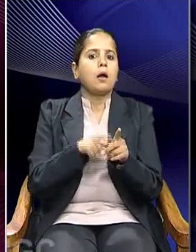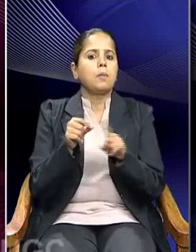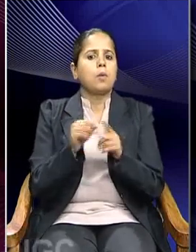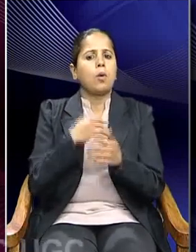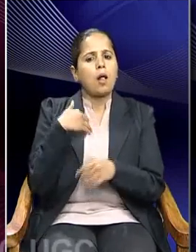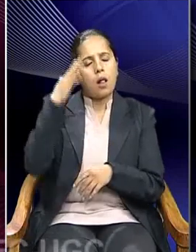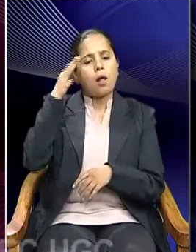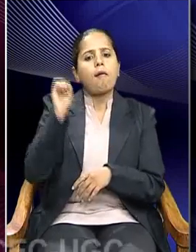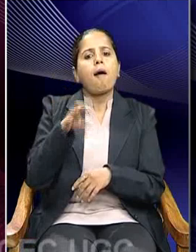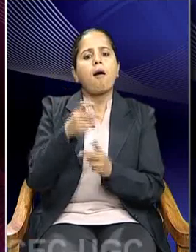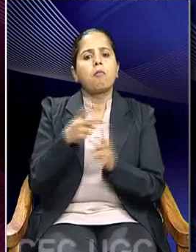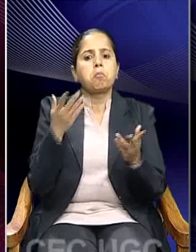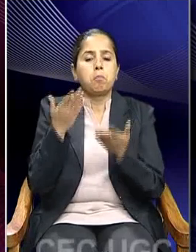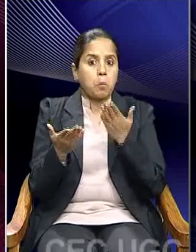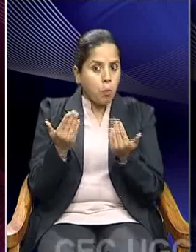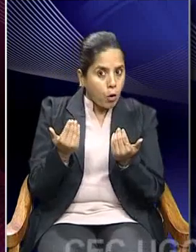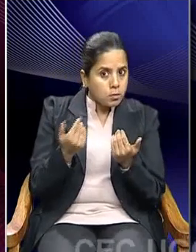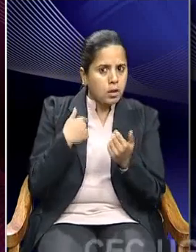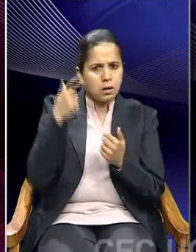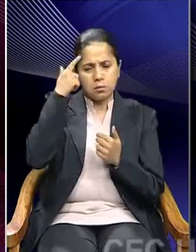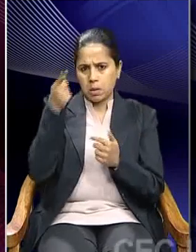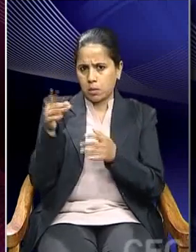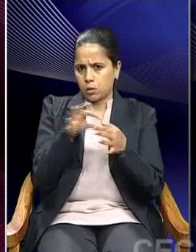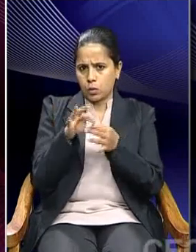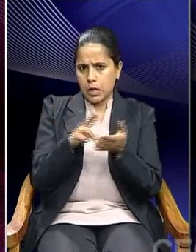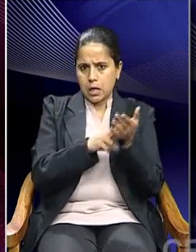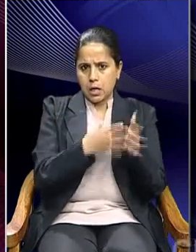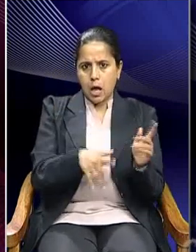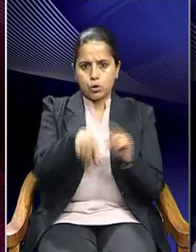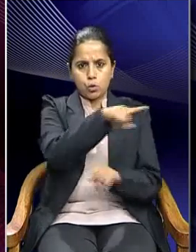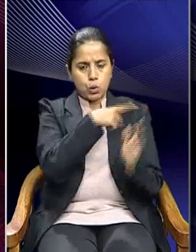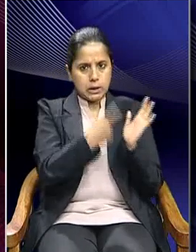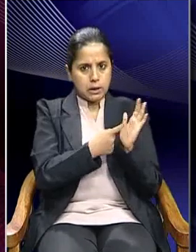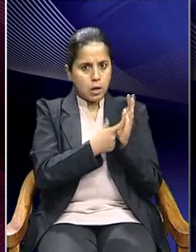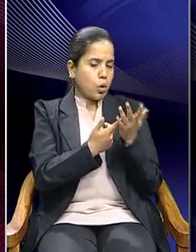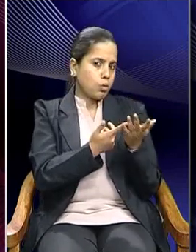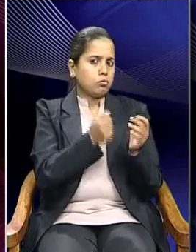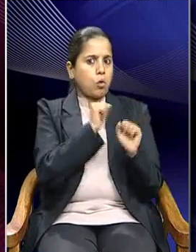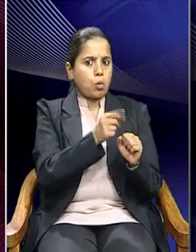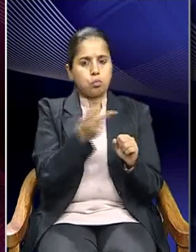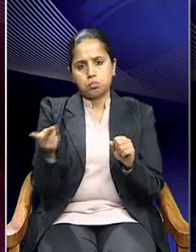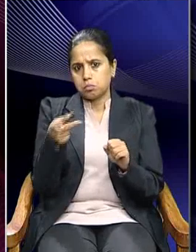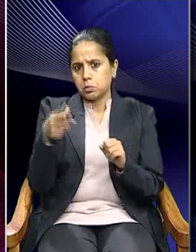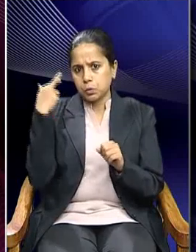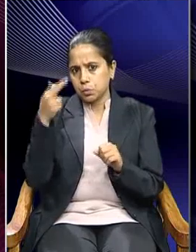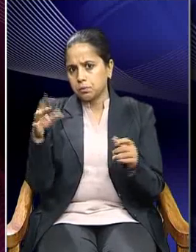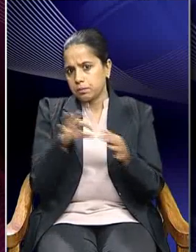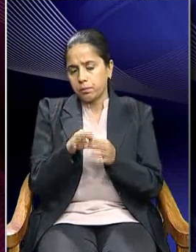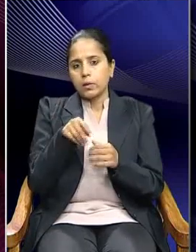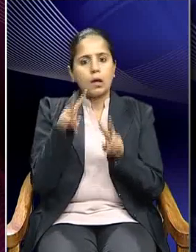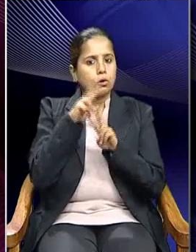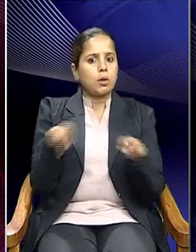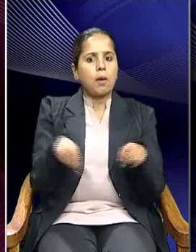proposition about the presumed relation among natural phenomena. Research is a way of